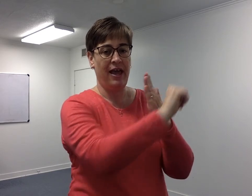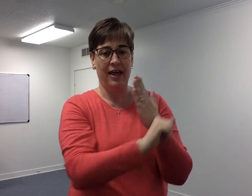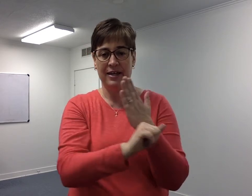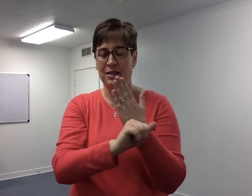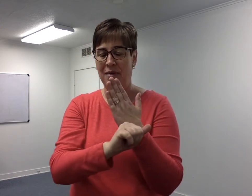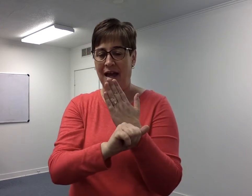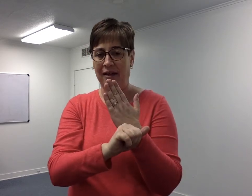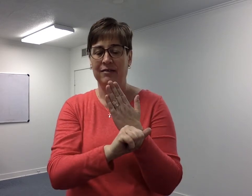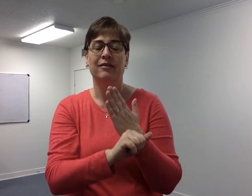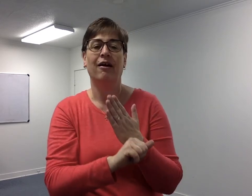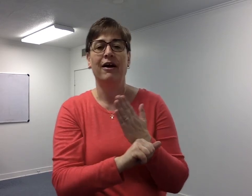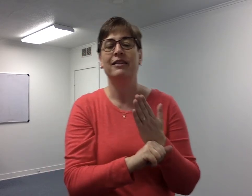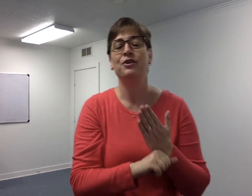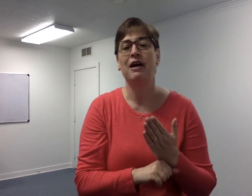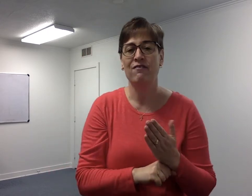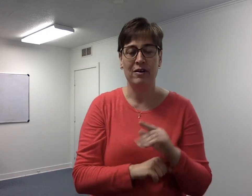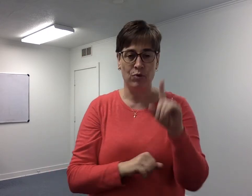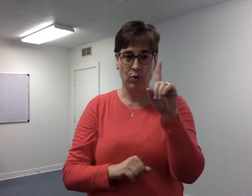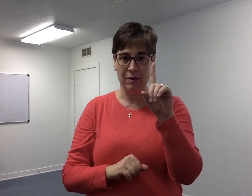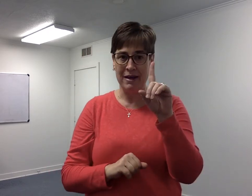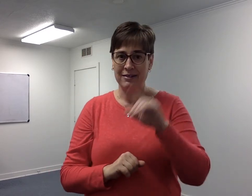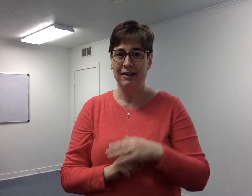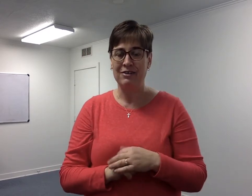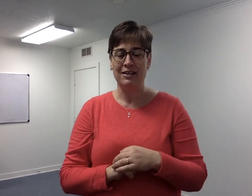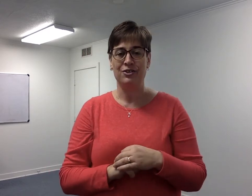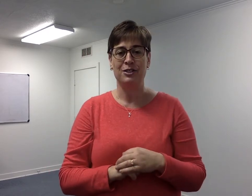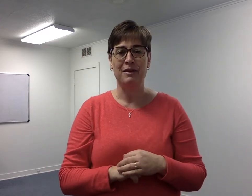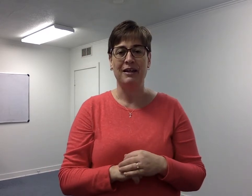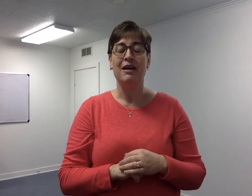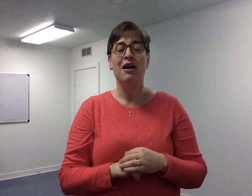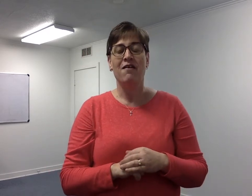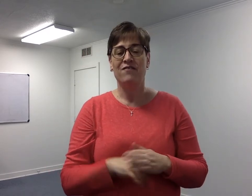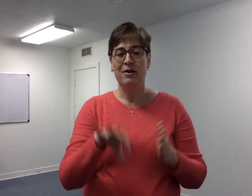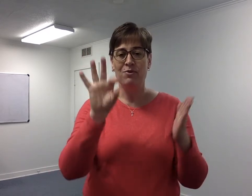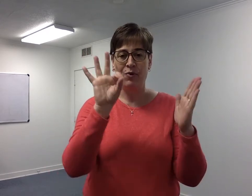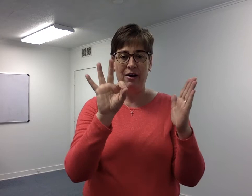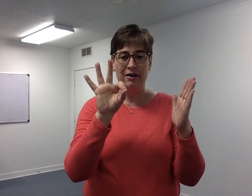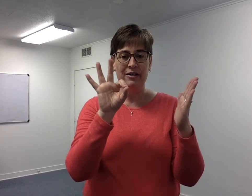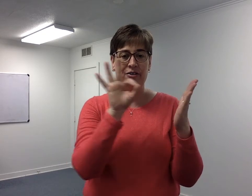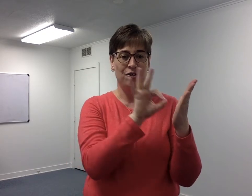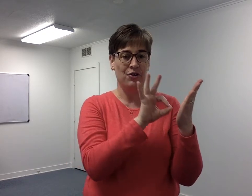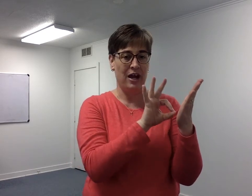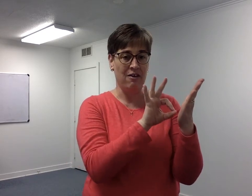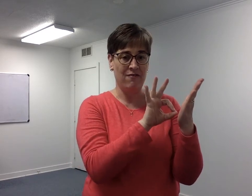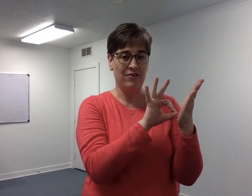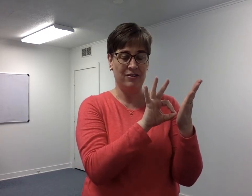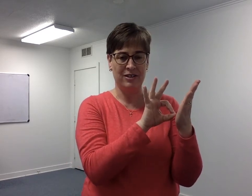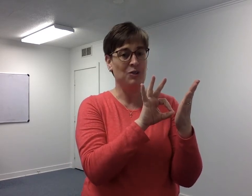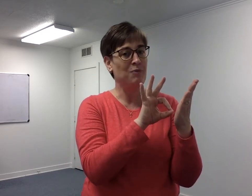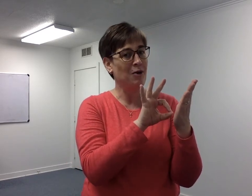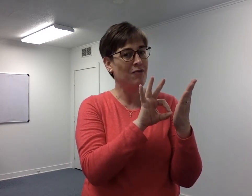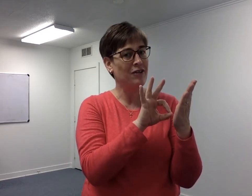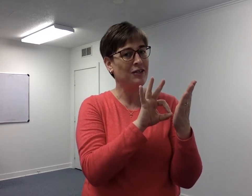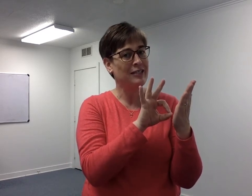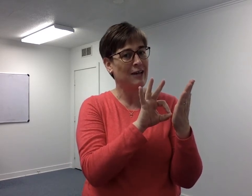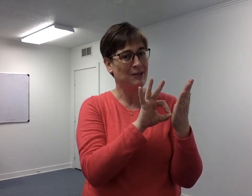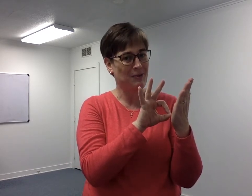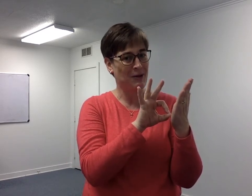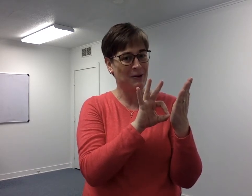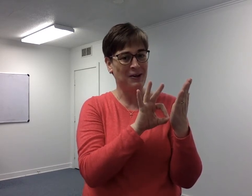A in the back. All right, and then you got February. We'll come back to left hand in just a minute. February, you do your F, and you can probably figure these out as we go along.